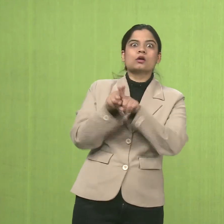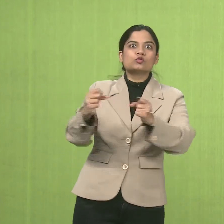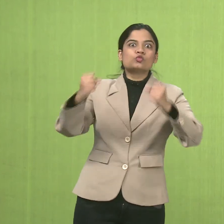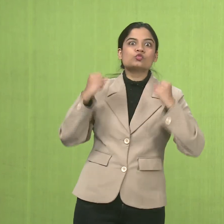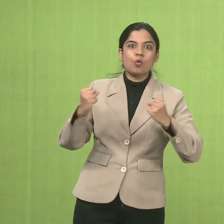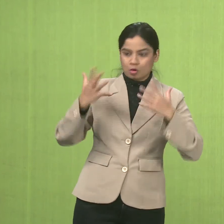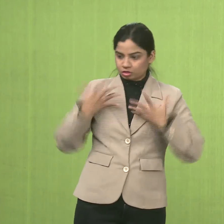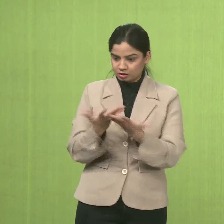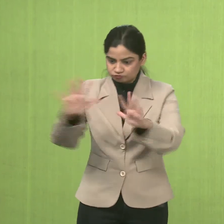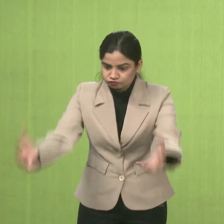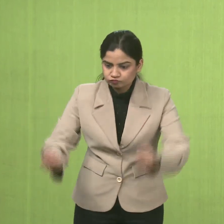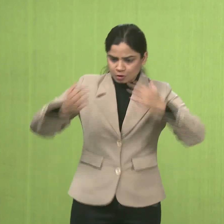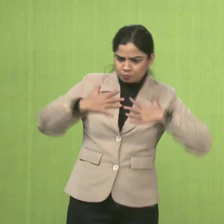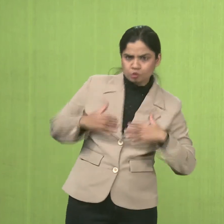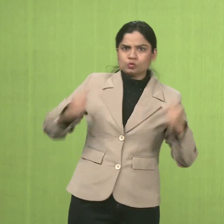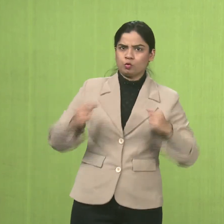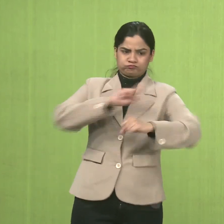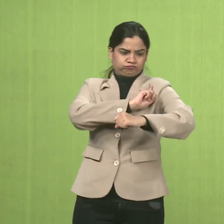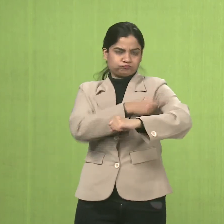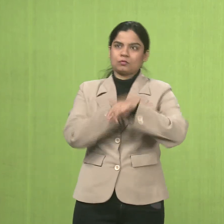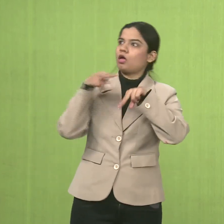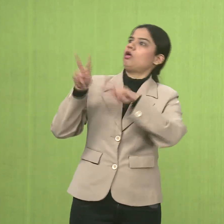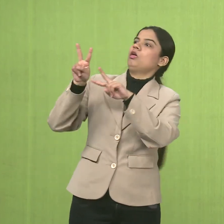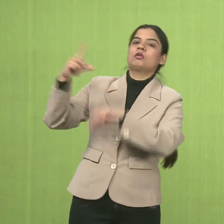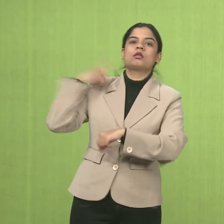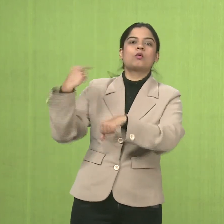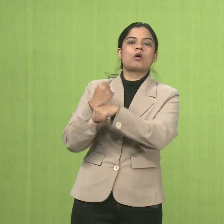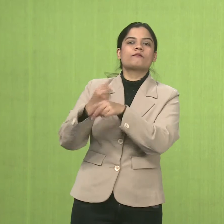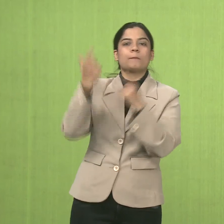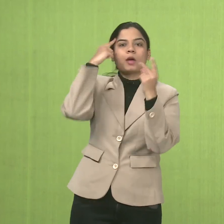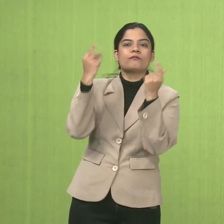their greater physical strength and well-developed bodies. So they are chosen leaders,